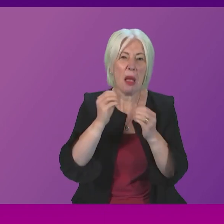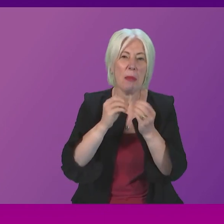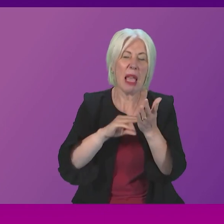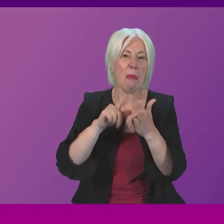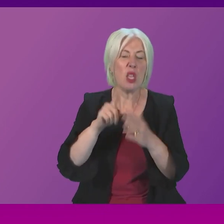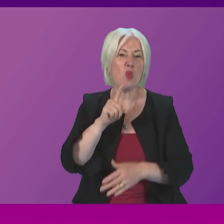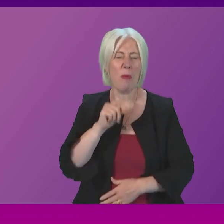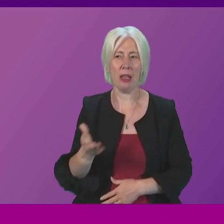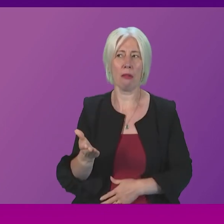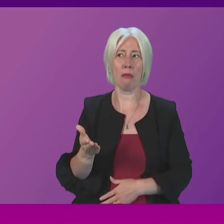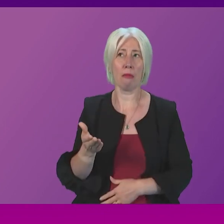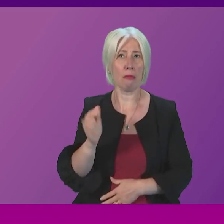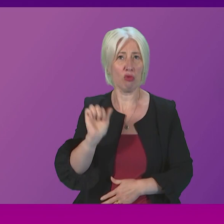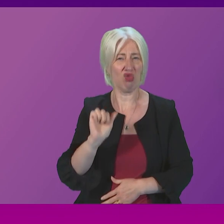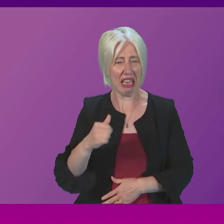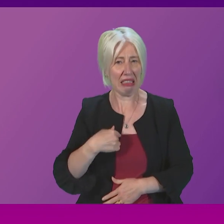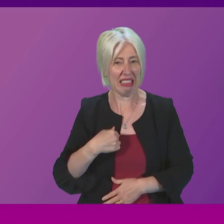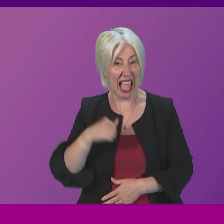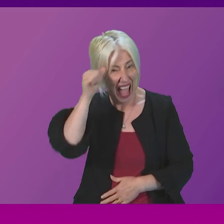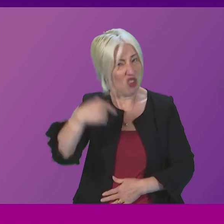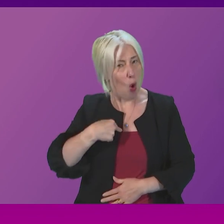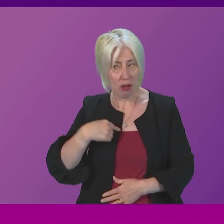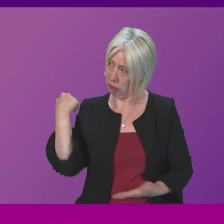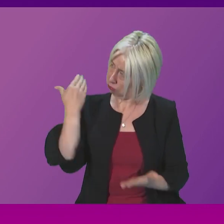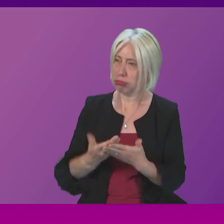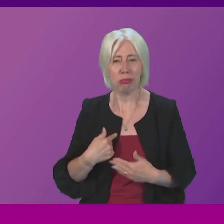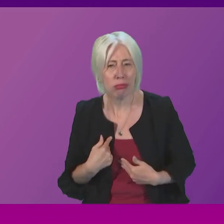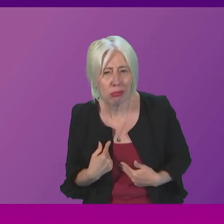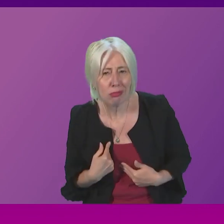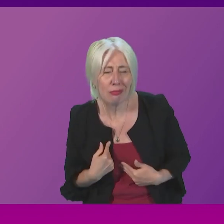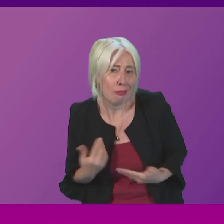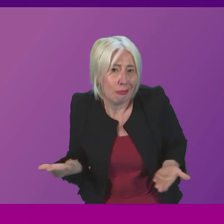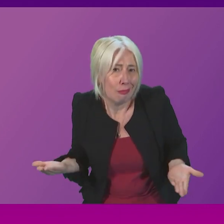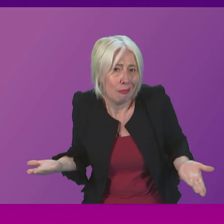thought, yeah, you're right. I've always known that.